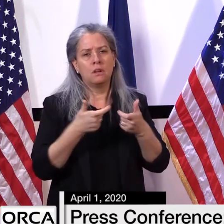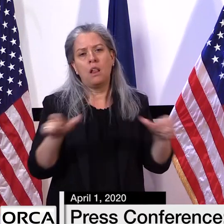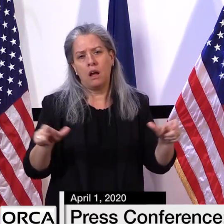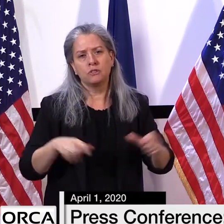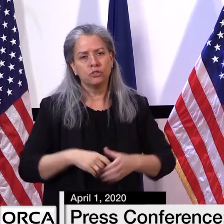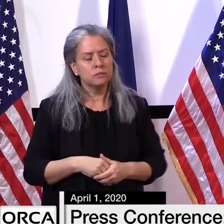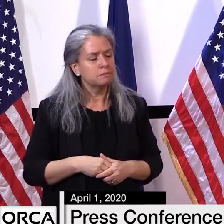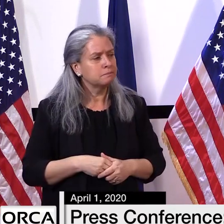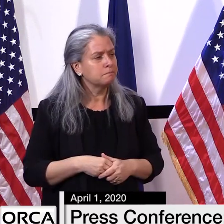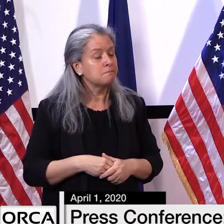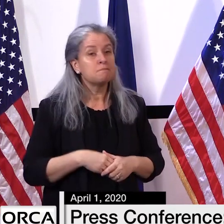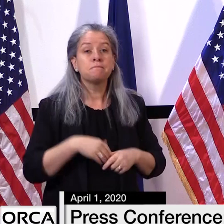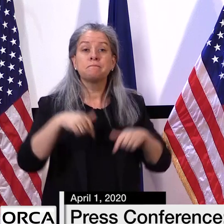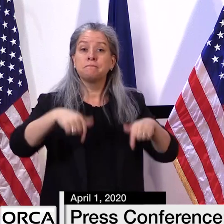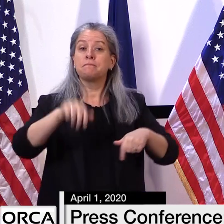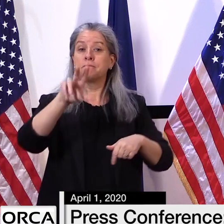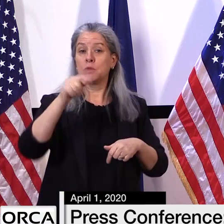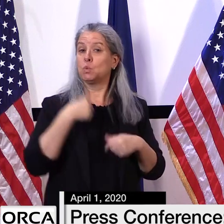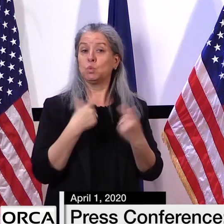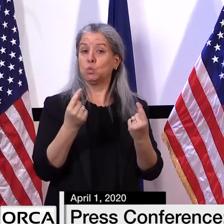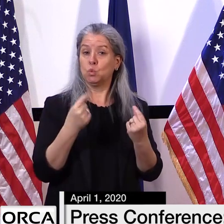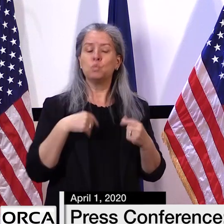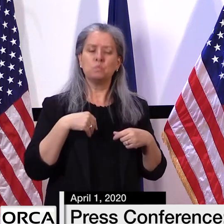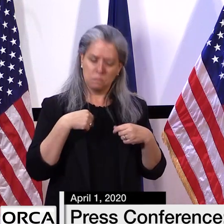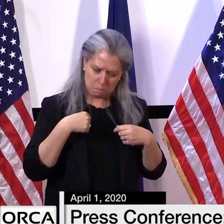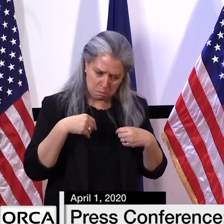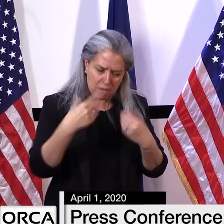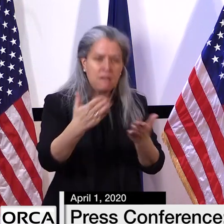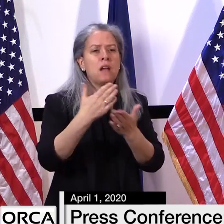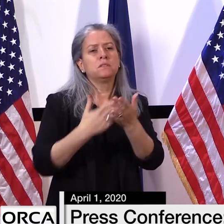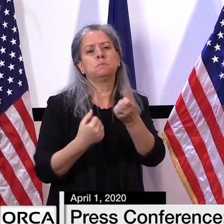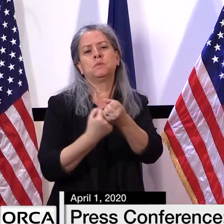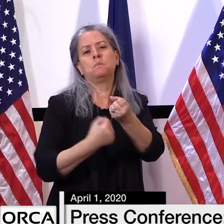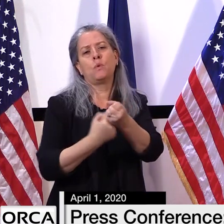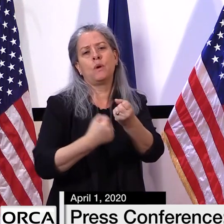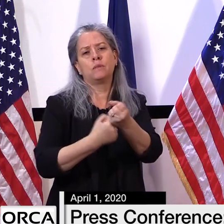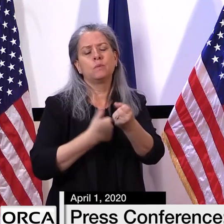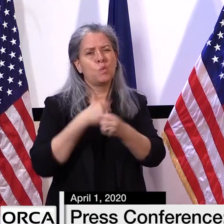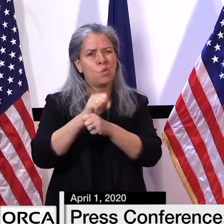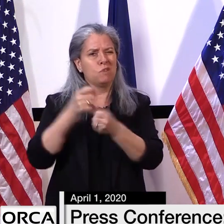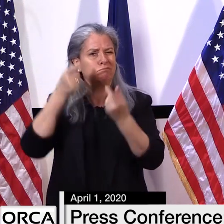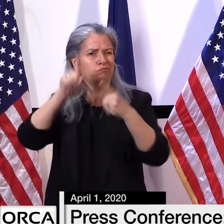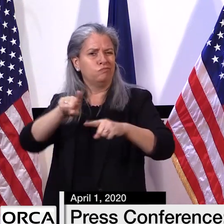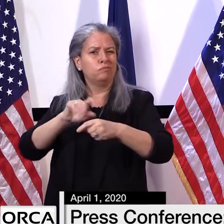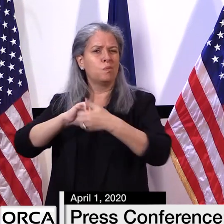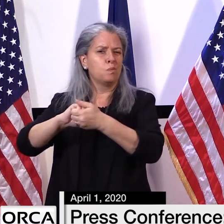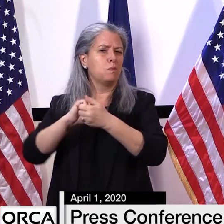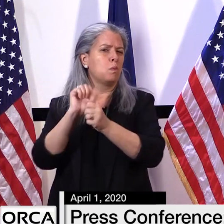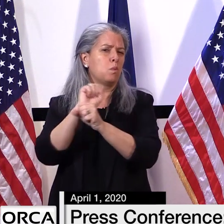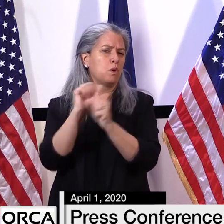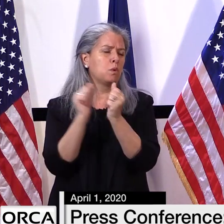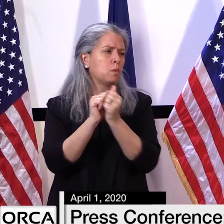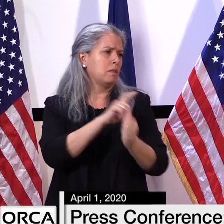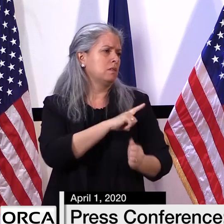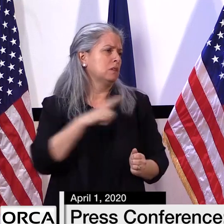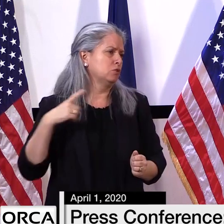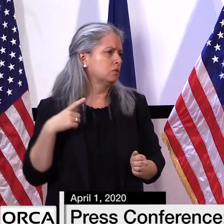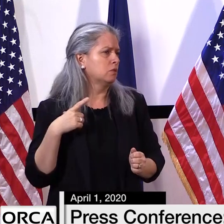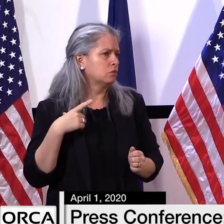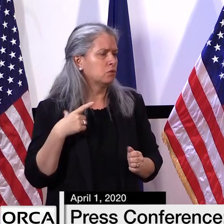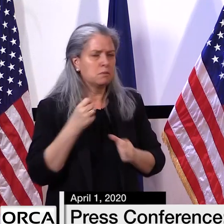many steps to provide relief, and we'll continue to work with the legislature to reduce the economic burden of